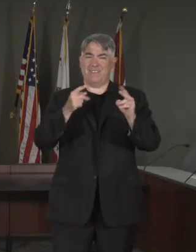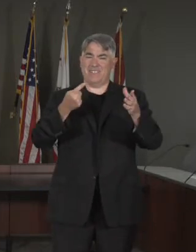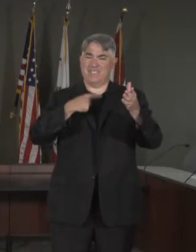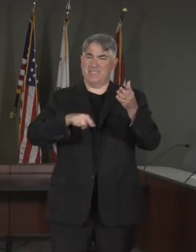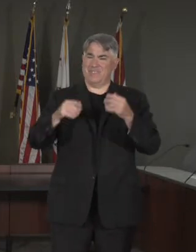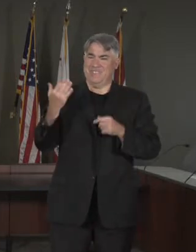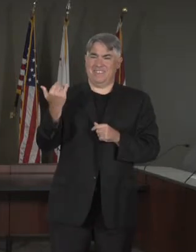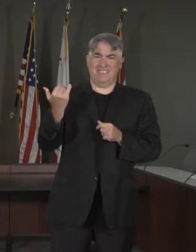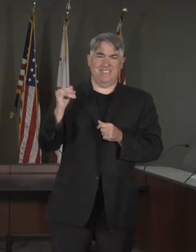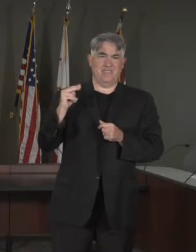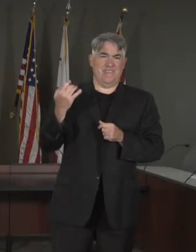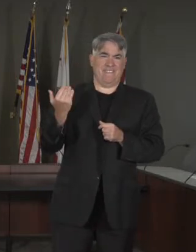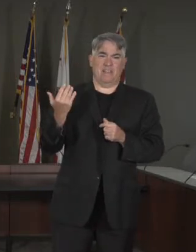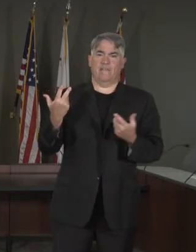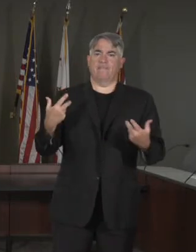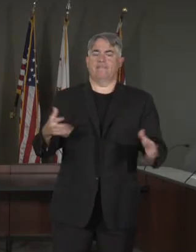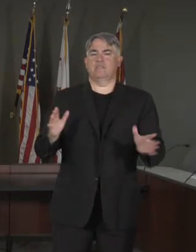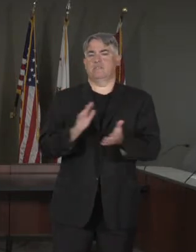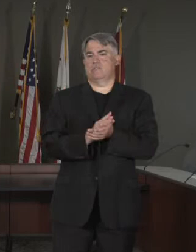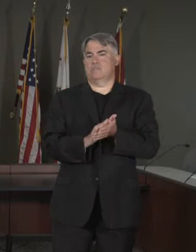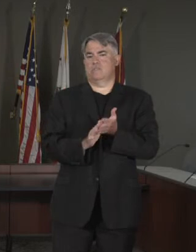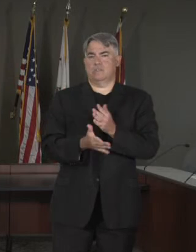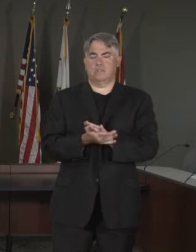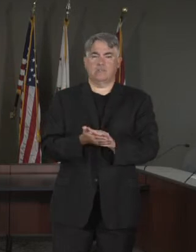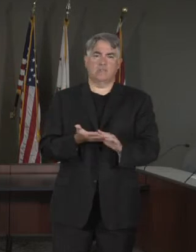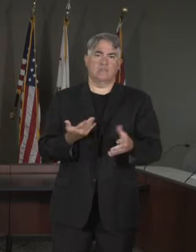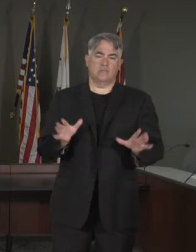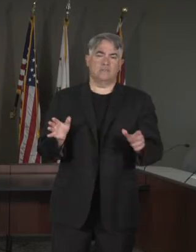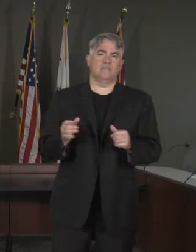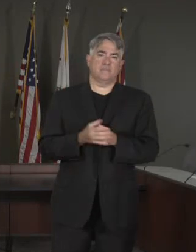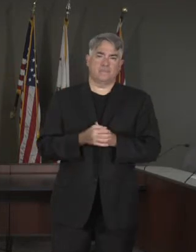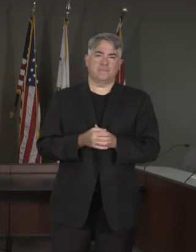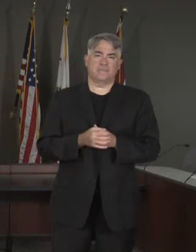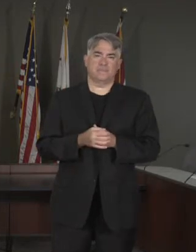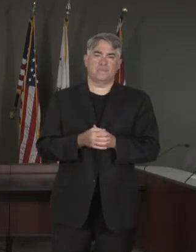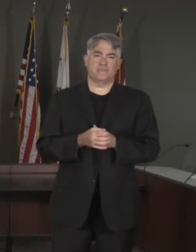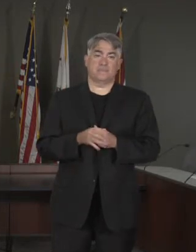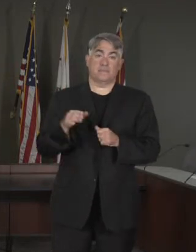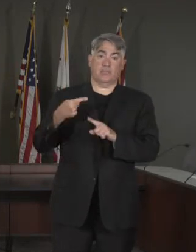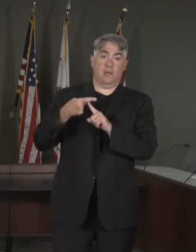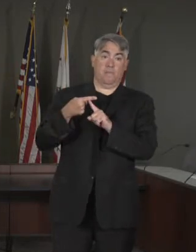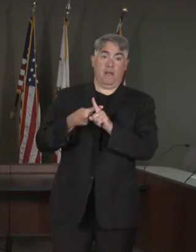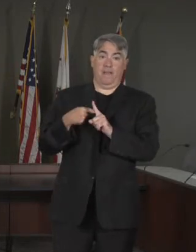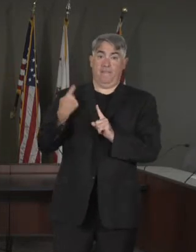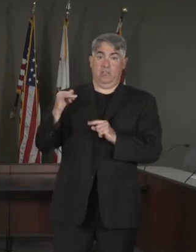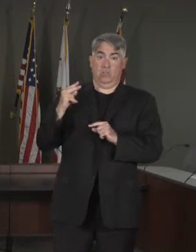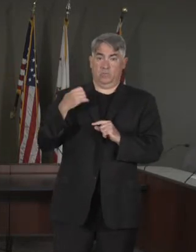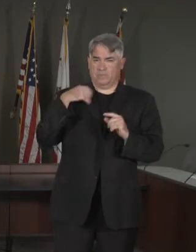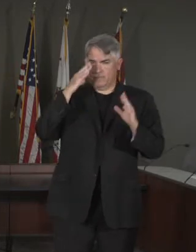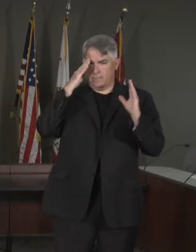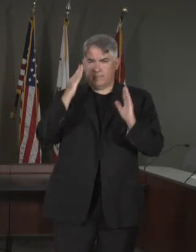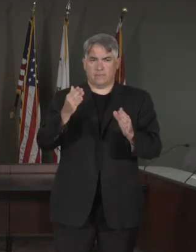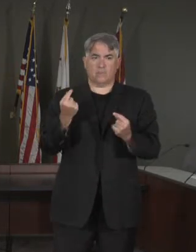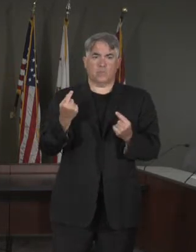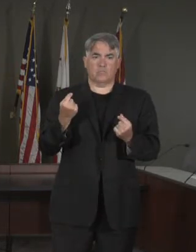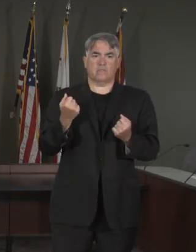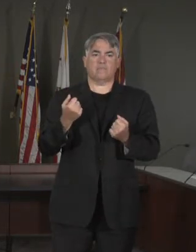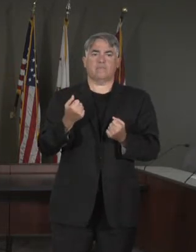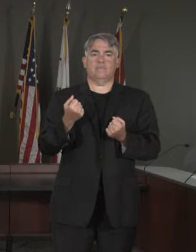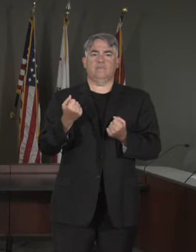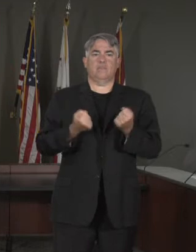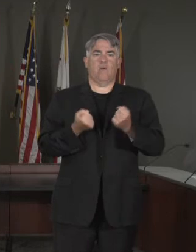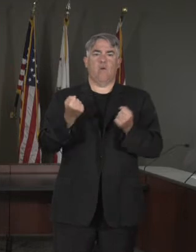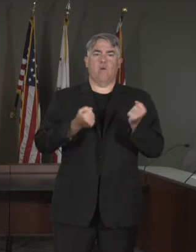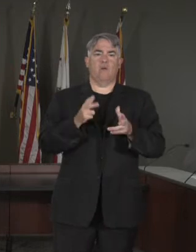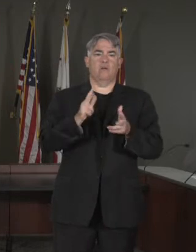June 15th. We also, for the duration of June, will have a very concerted effort around our mobile vaccine efforts. Literally a significant